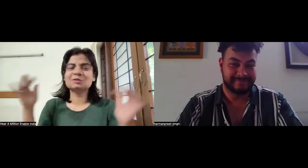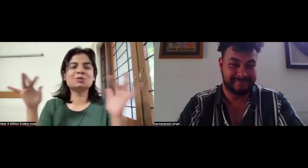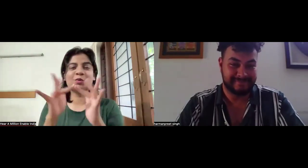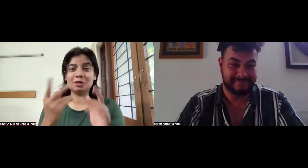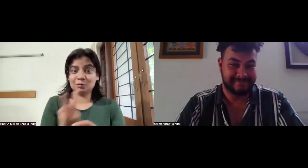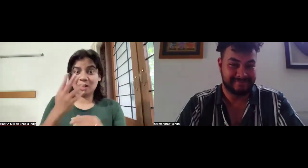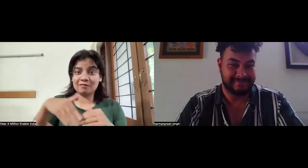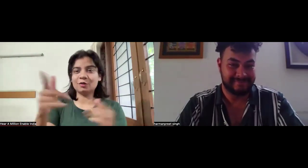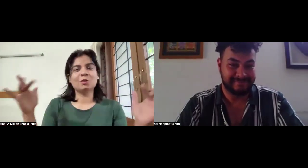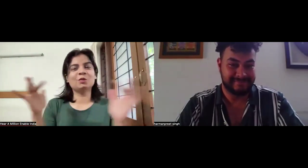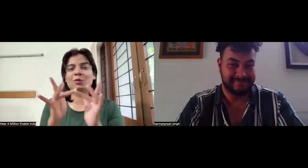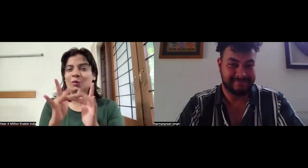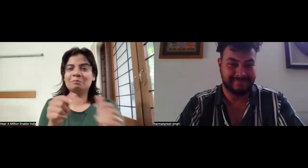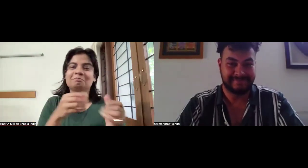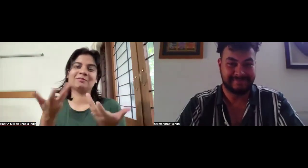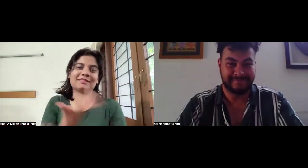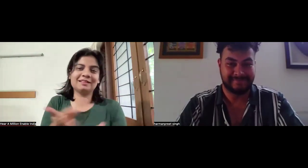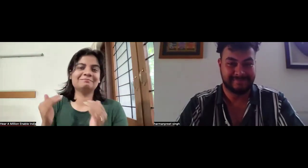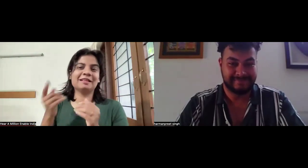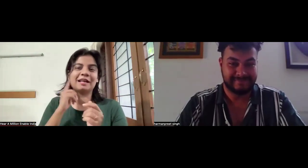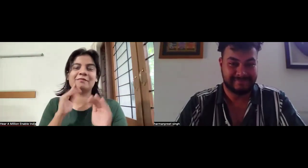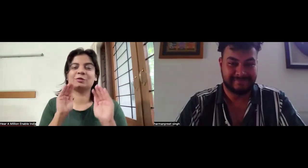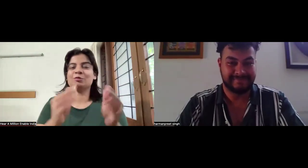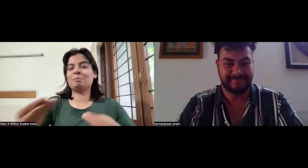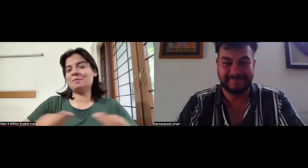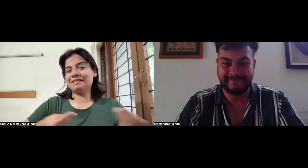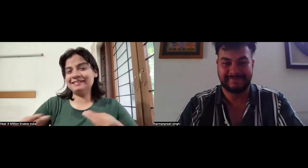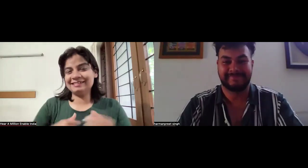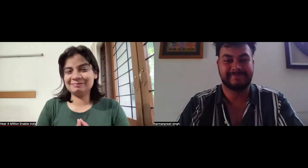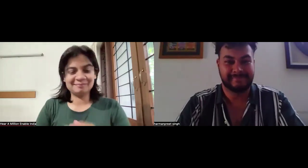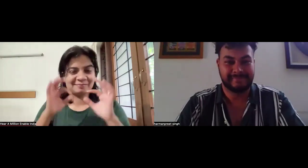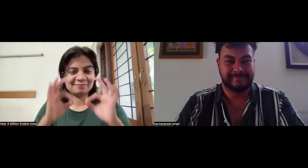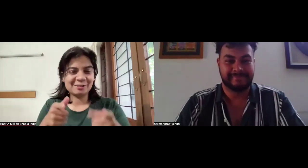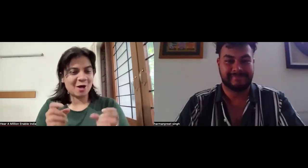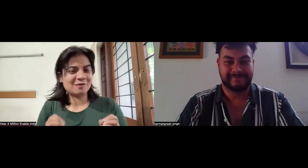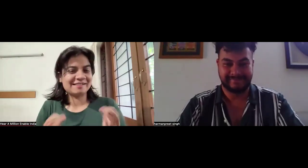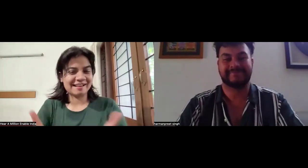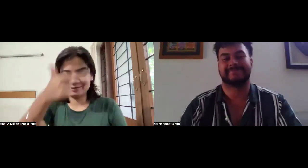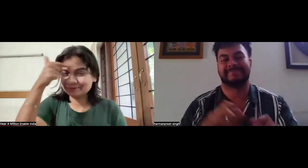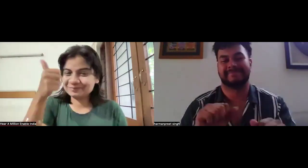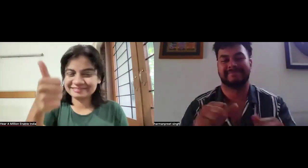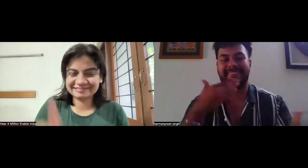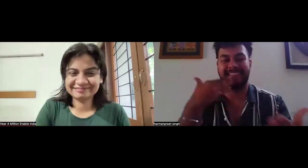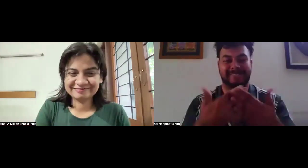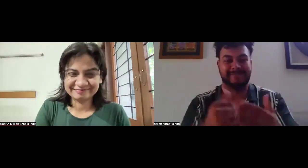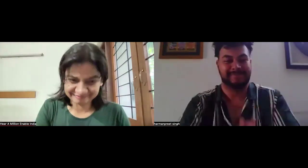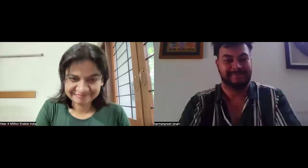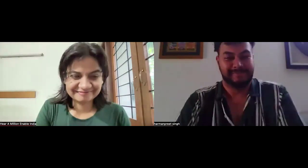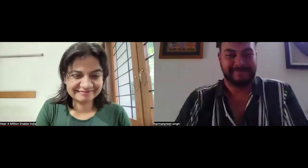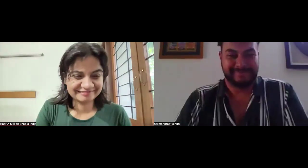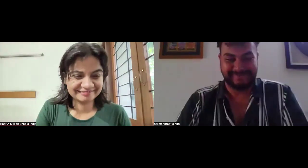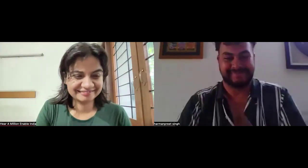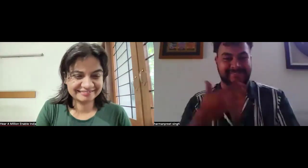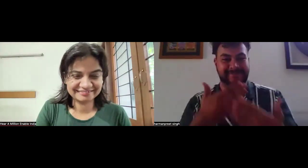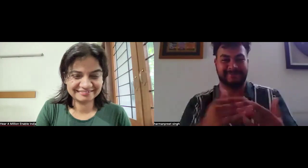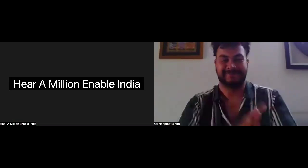your artwork. You're really talented. All the different items that you make, your posters, your drawings, post